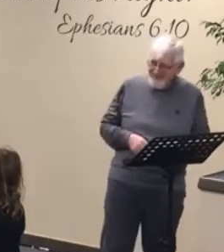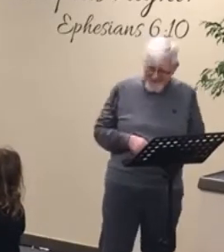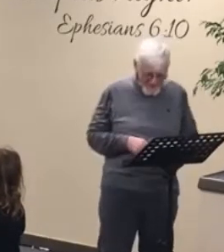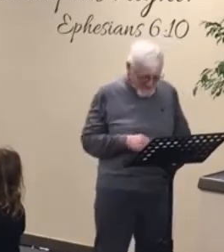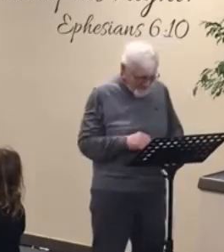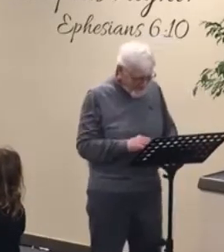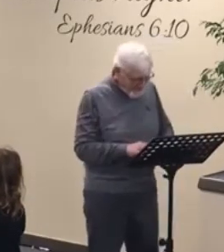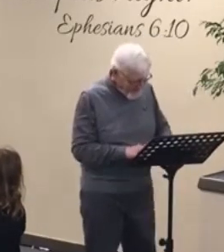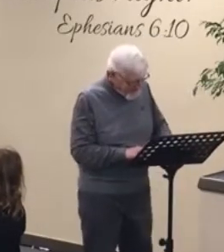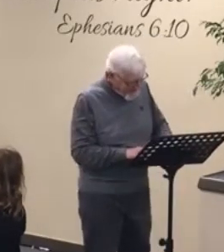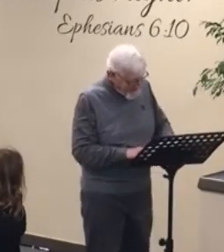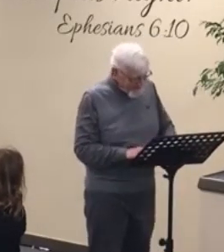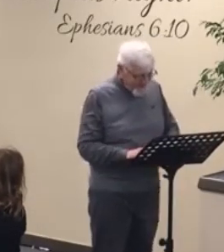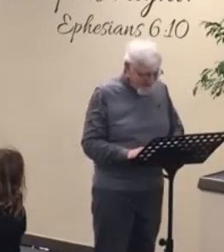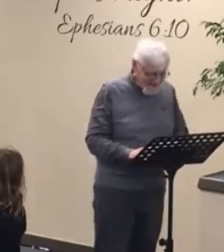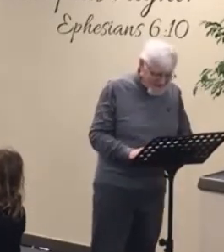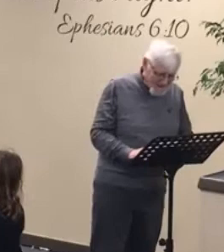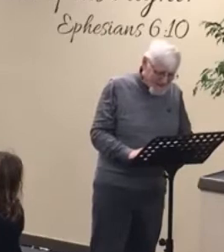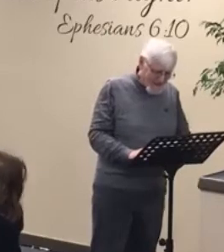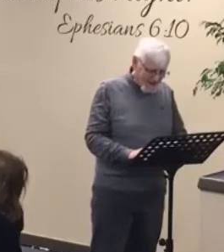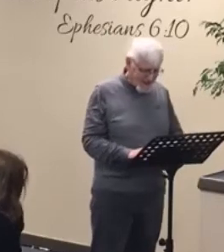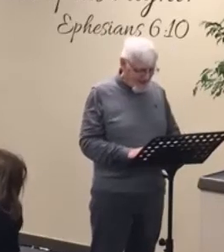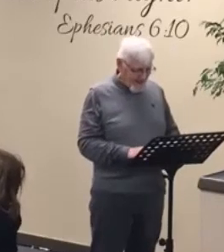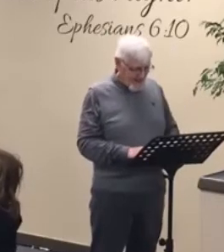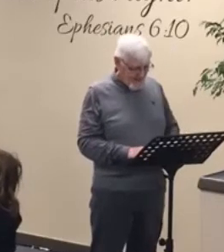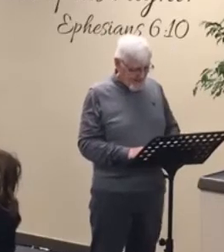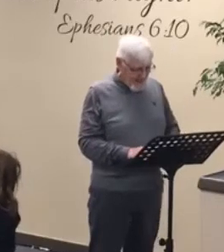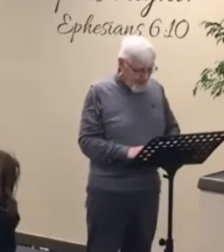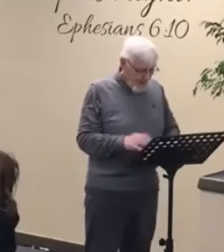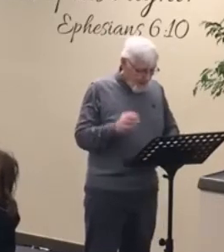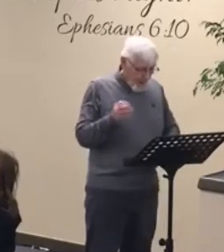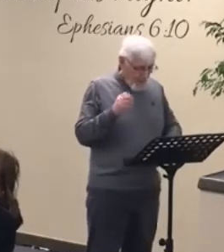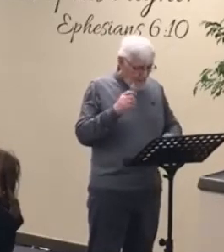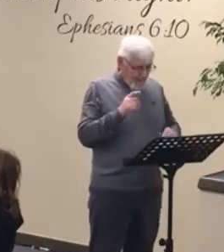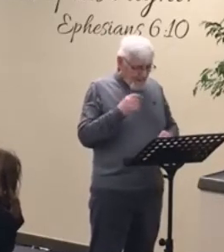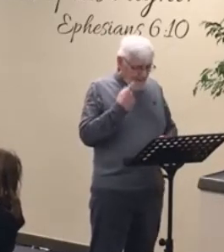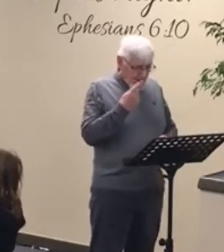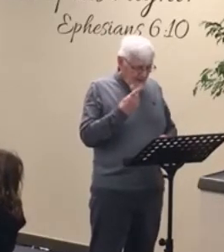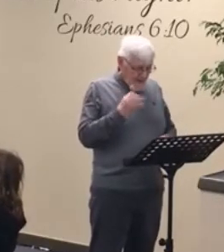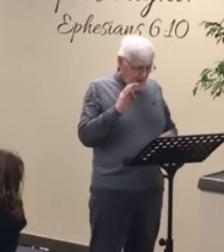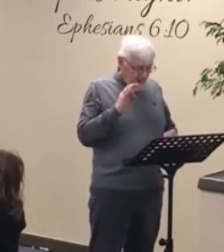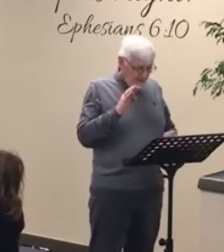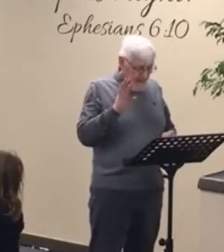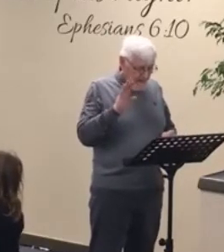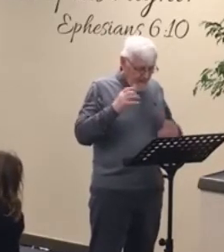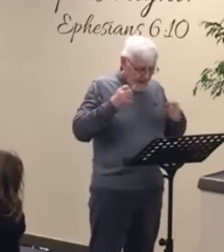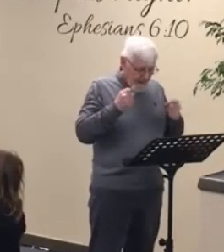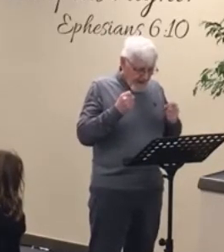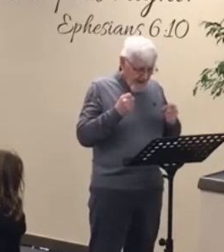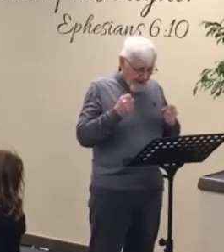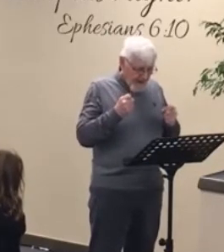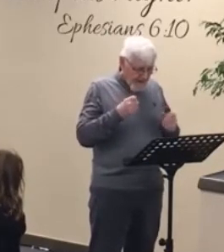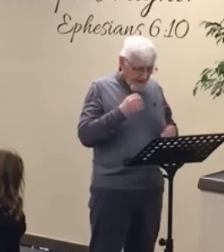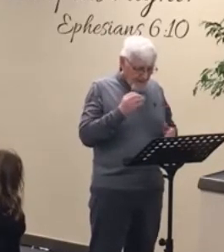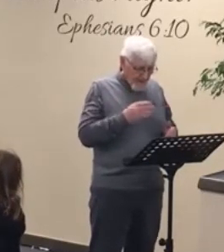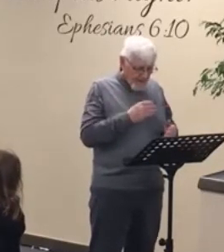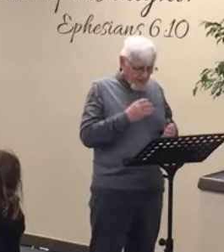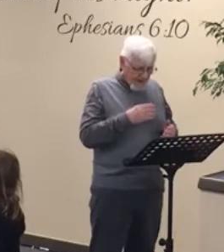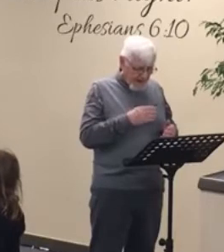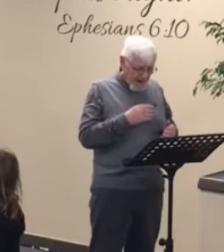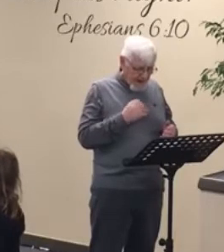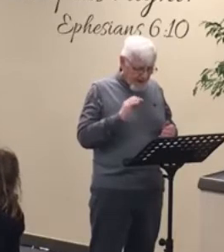again, so it's being coming more familiar. All right, sing it out on the second verse. Oh, tell of his might,